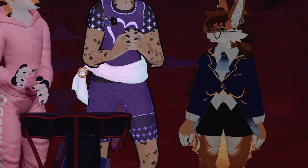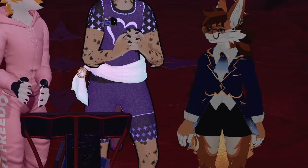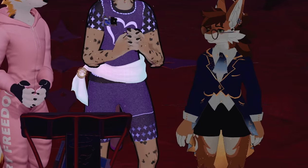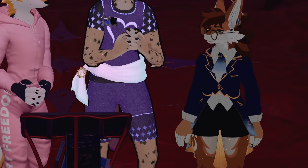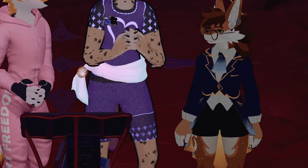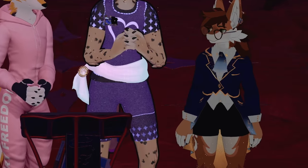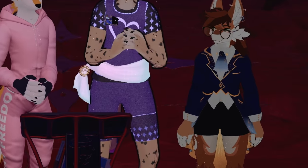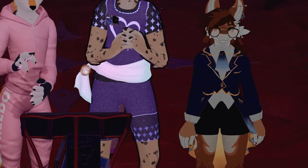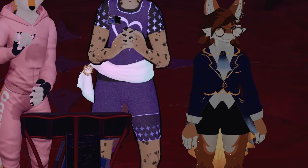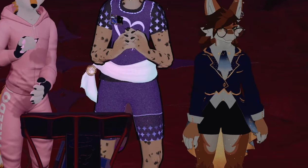All right.